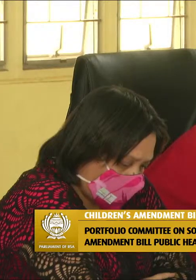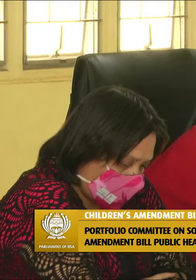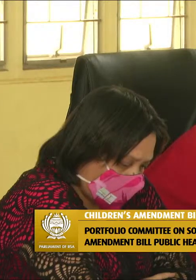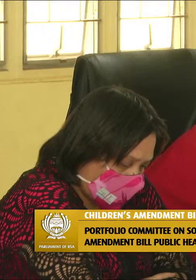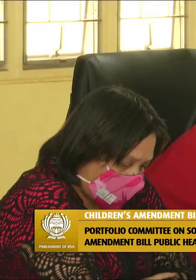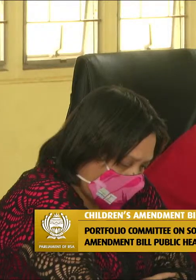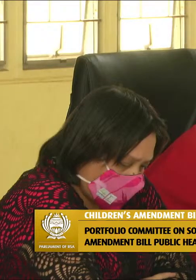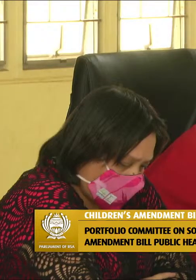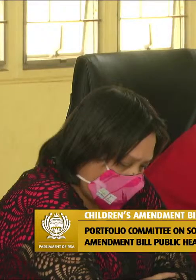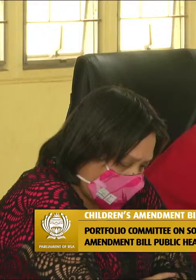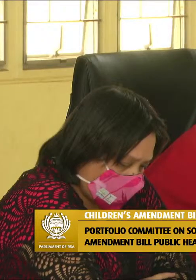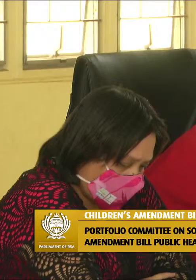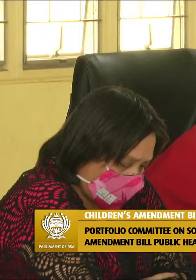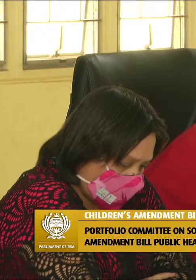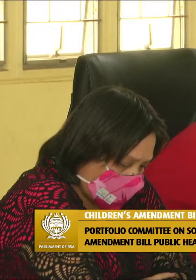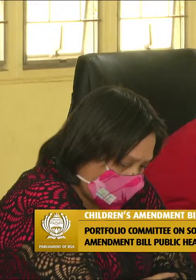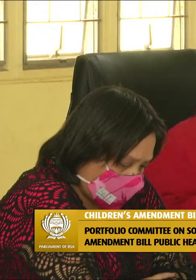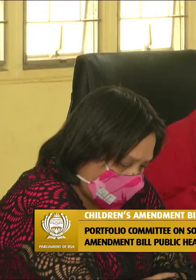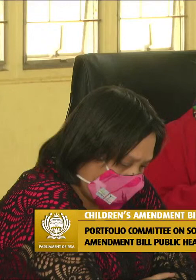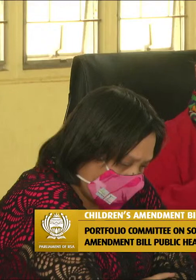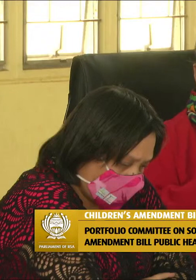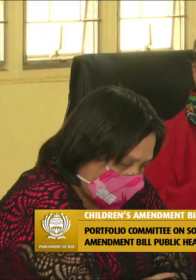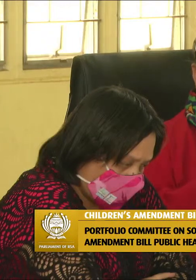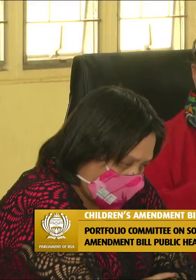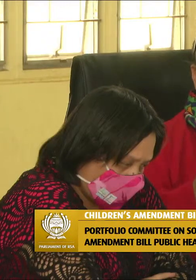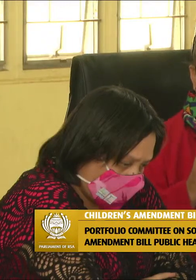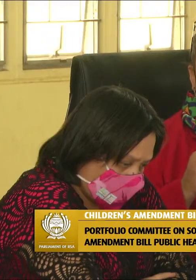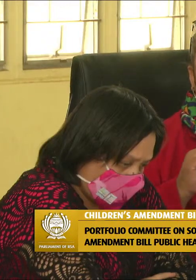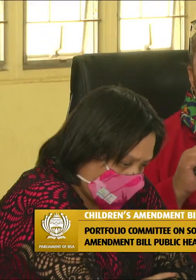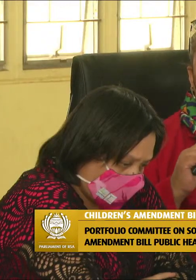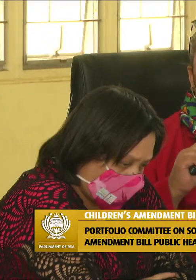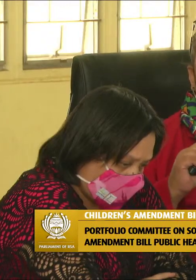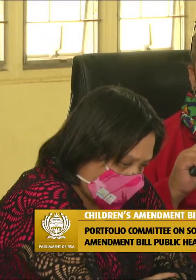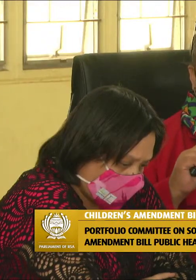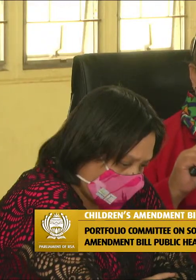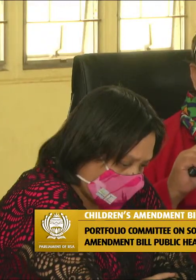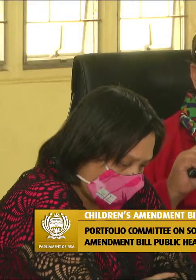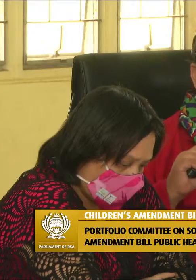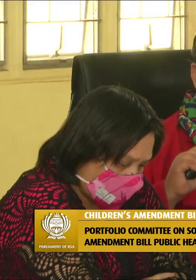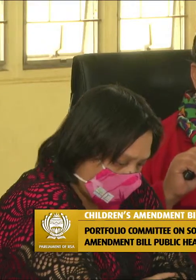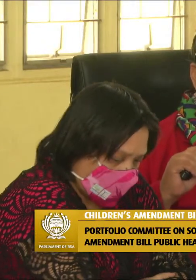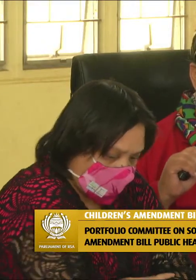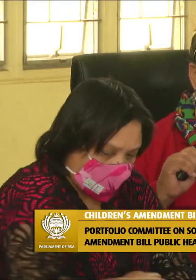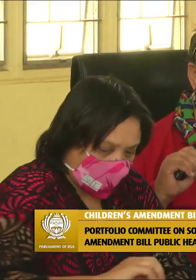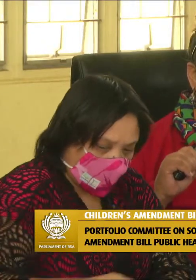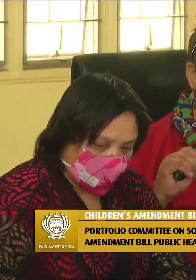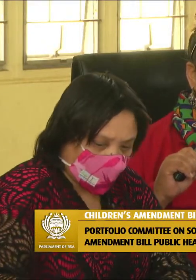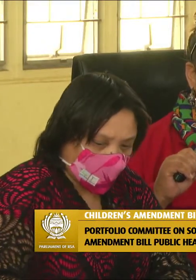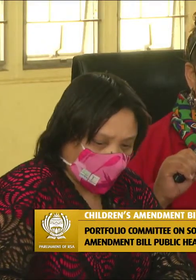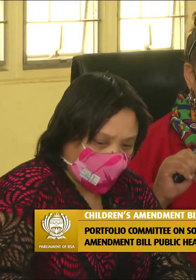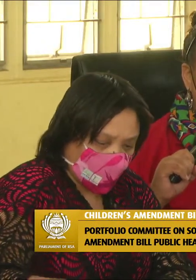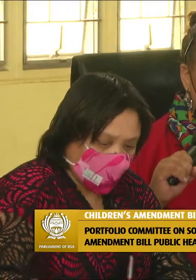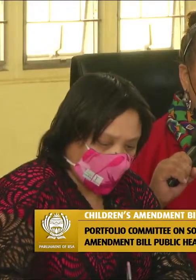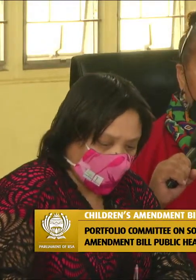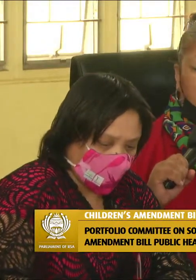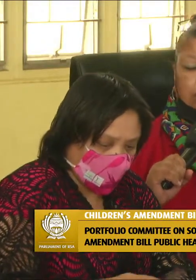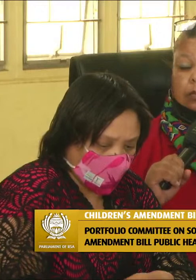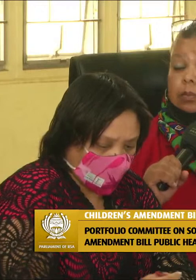angahlala nomntwana uma engasebenzi. Chairperson, I think we need to get an urgent